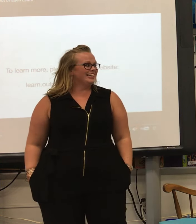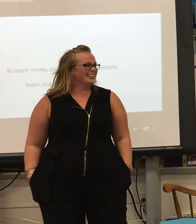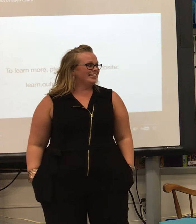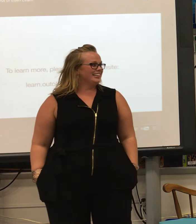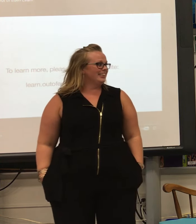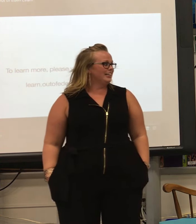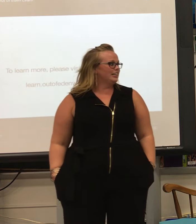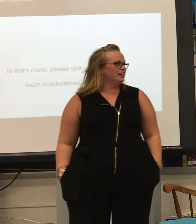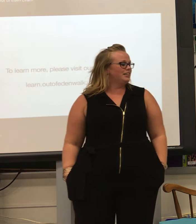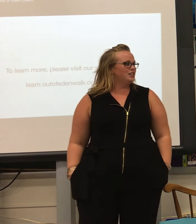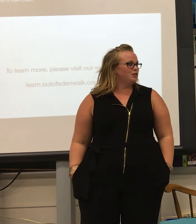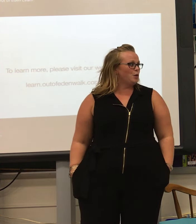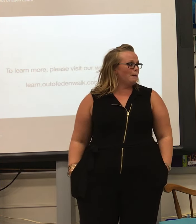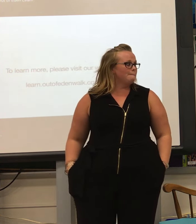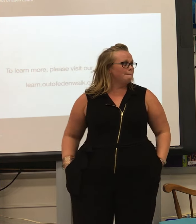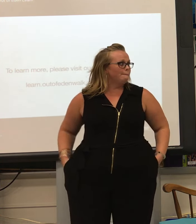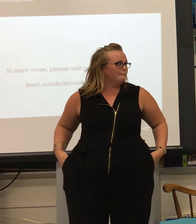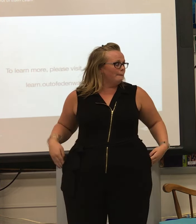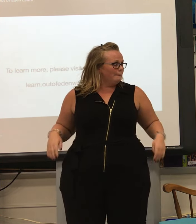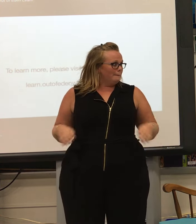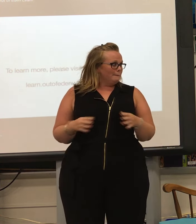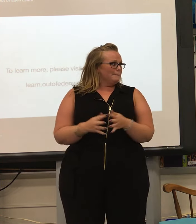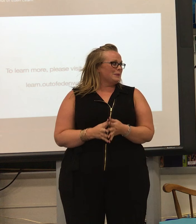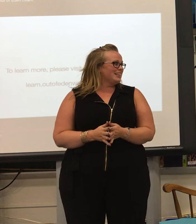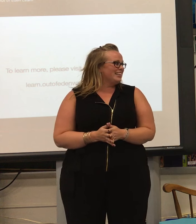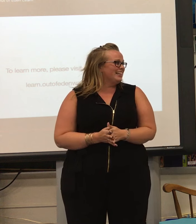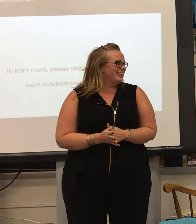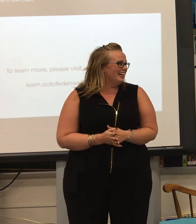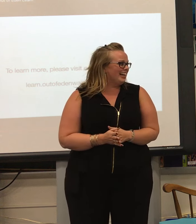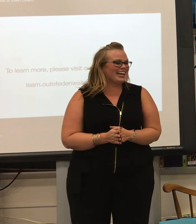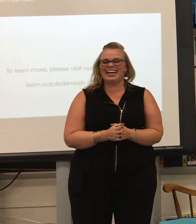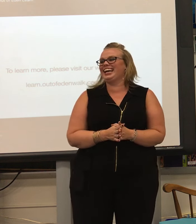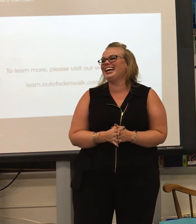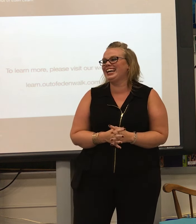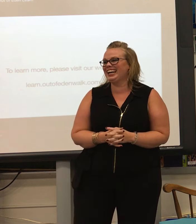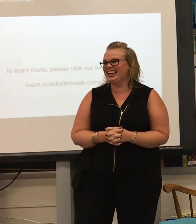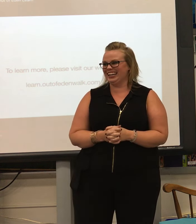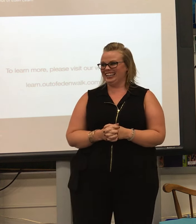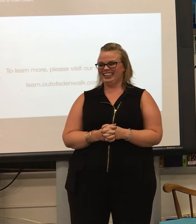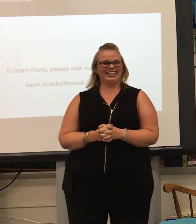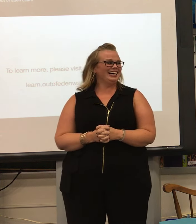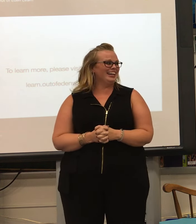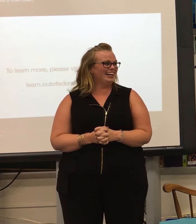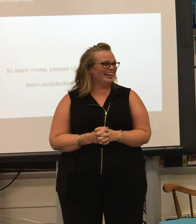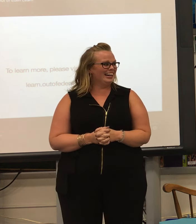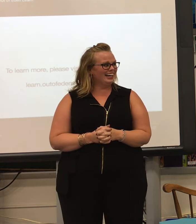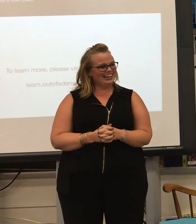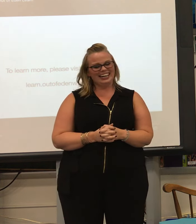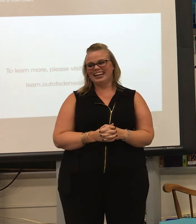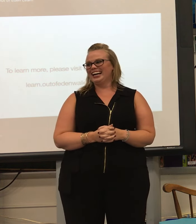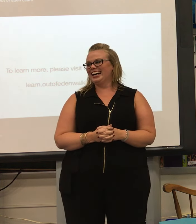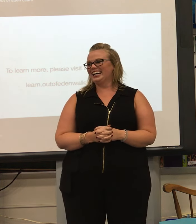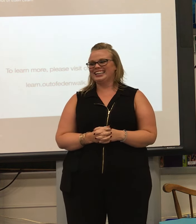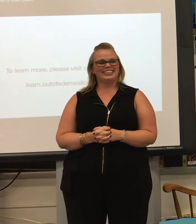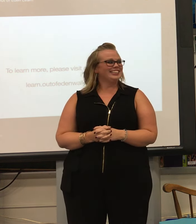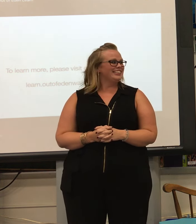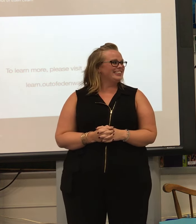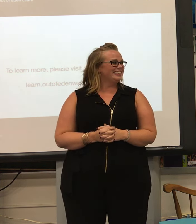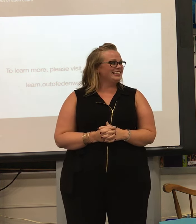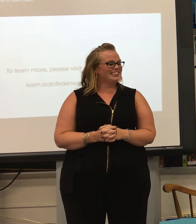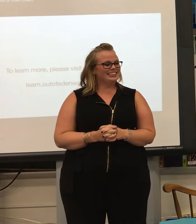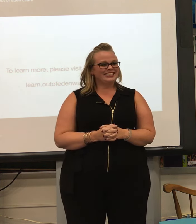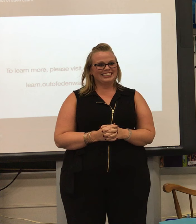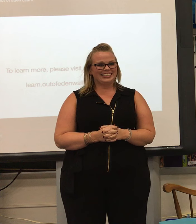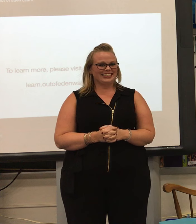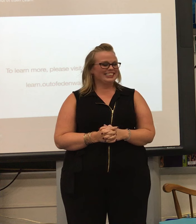they come to science, and we listen to this song, and I'm like, okay? And I'm like, listening, I'm like, how do you get that out of that? And they